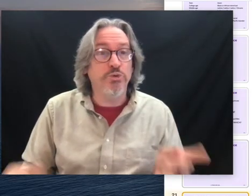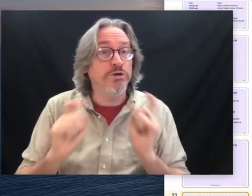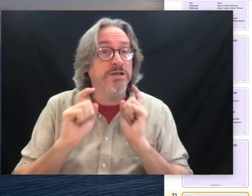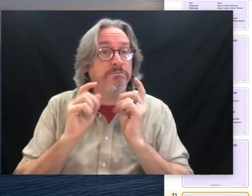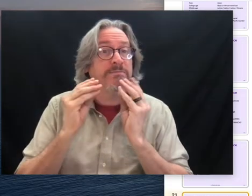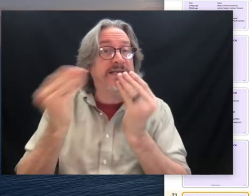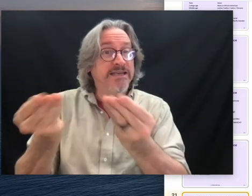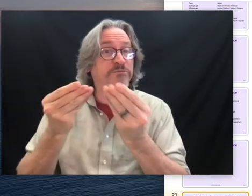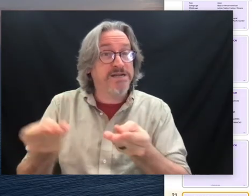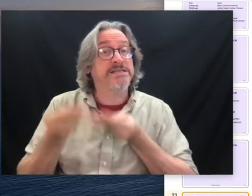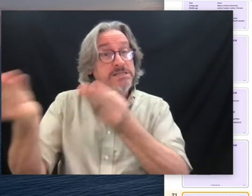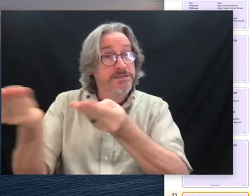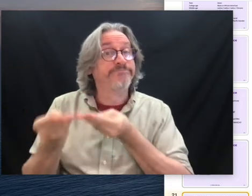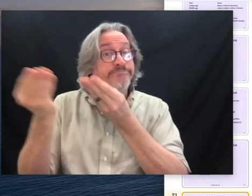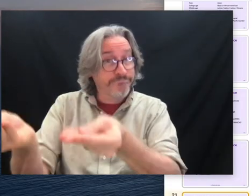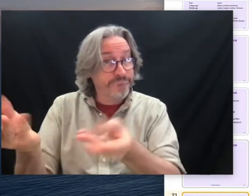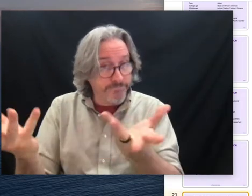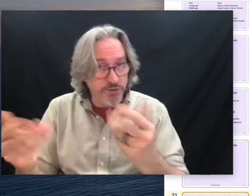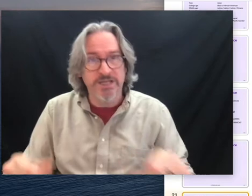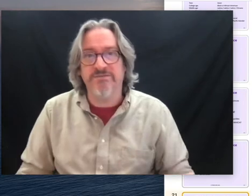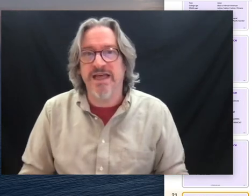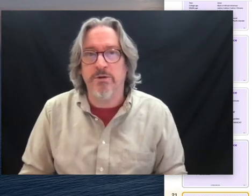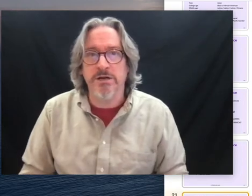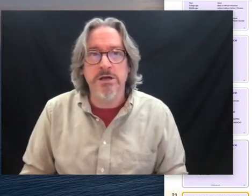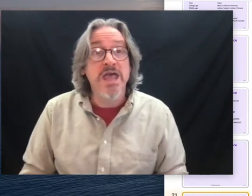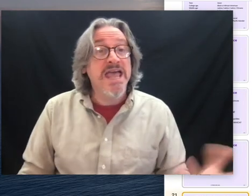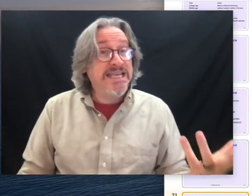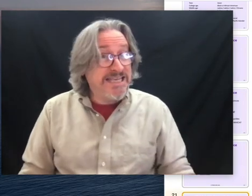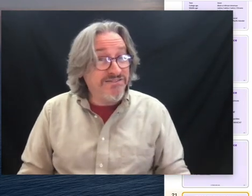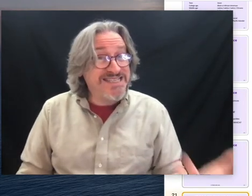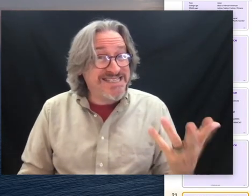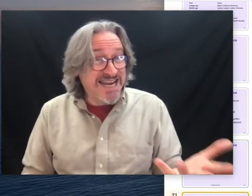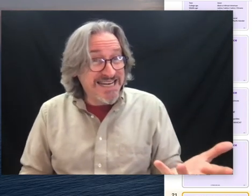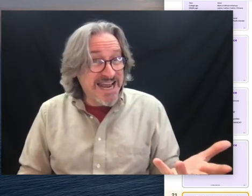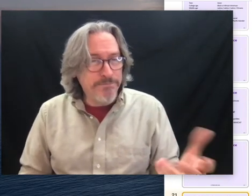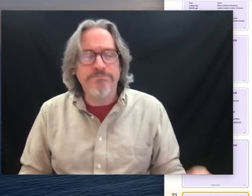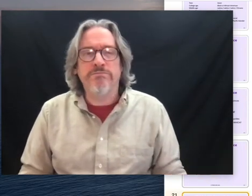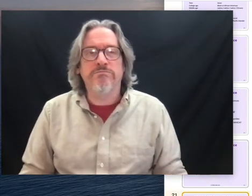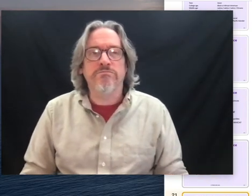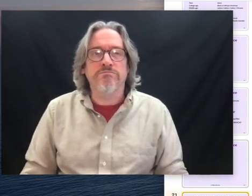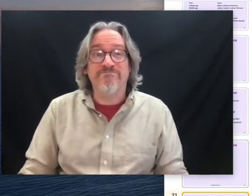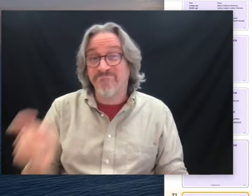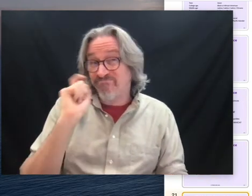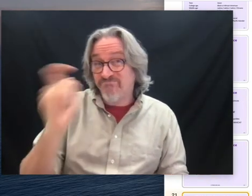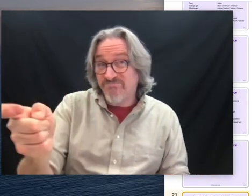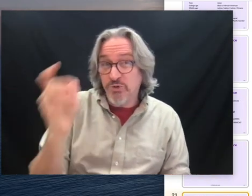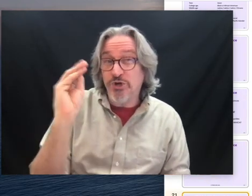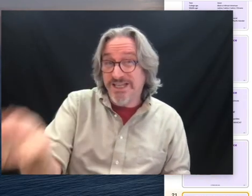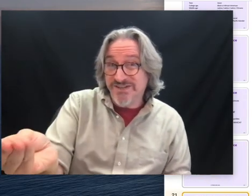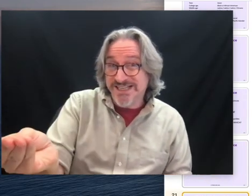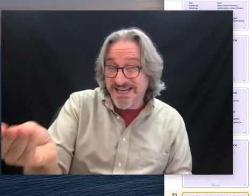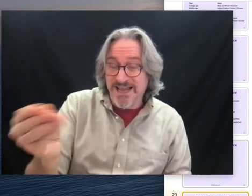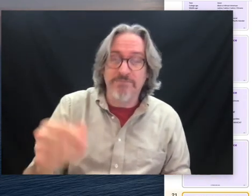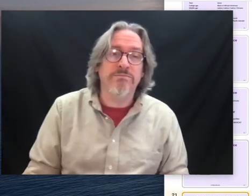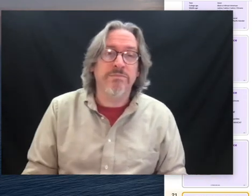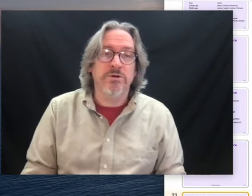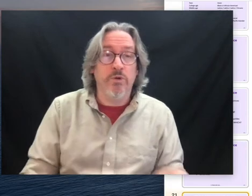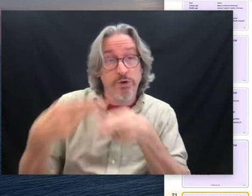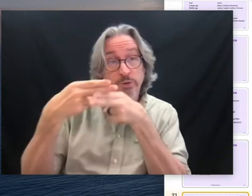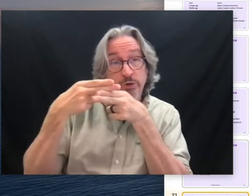You could give presents. You can give that one. Give a sign name. You could give a sign